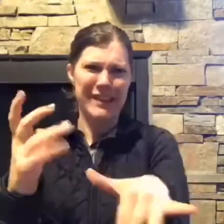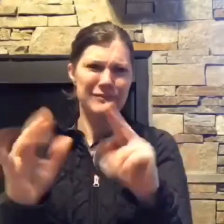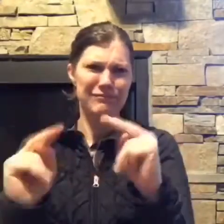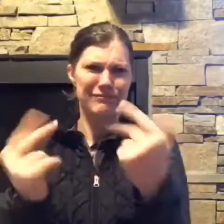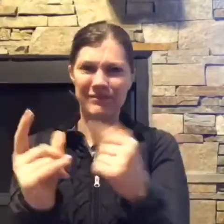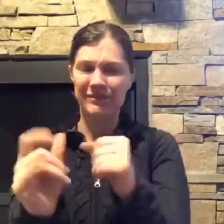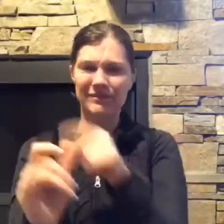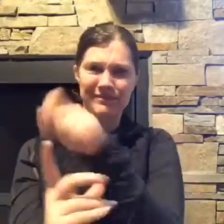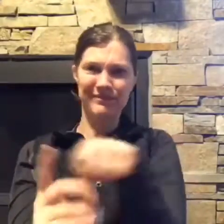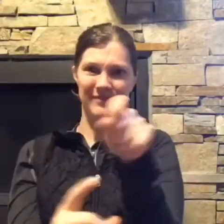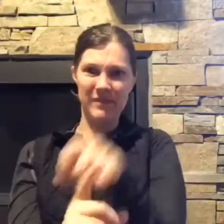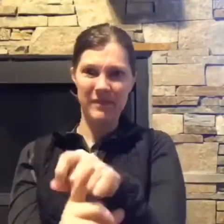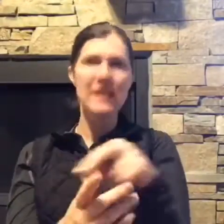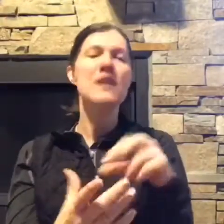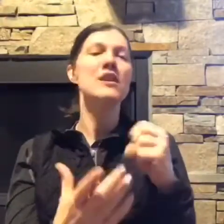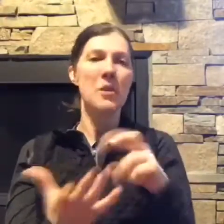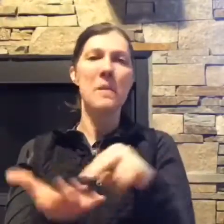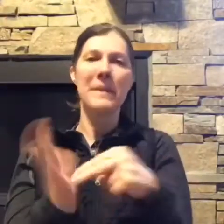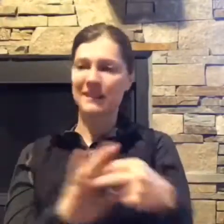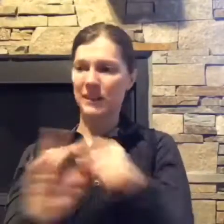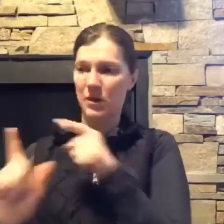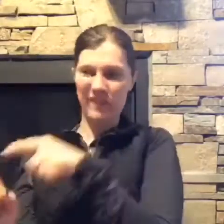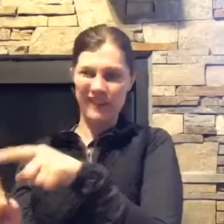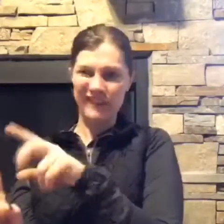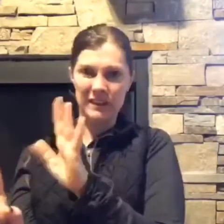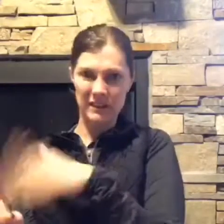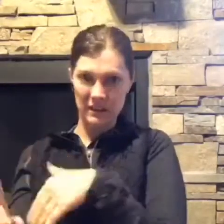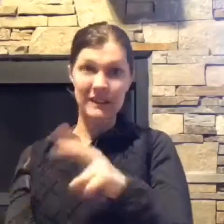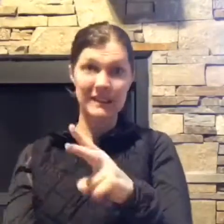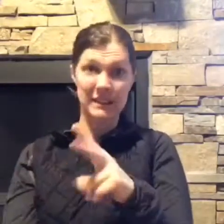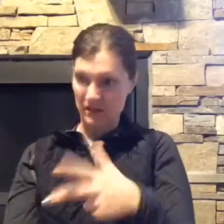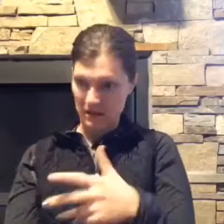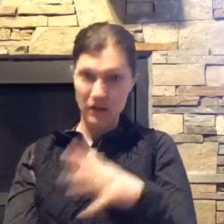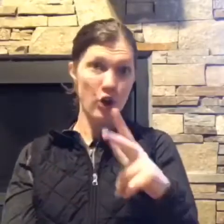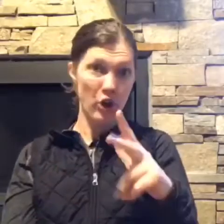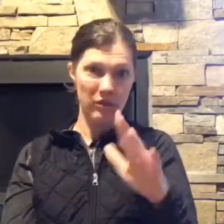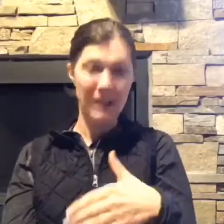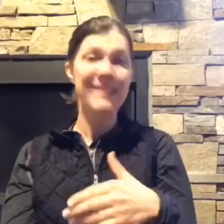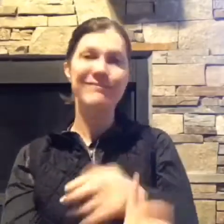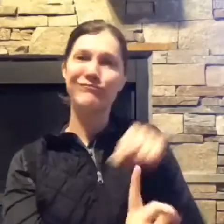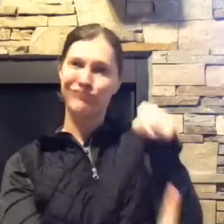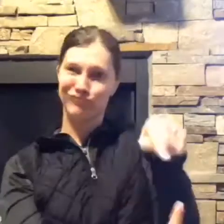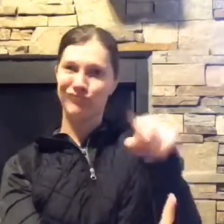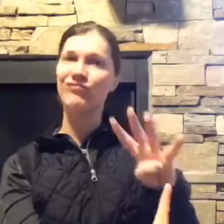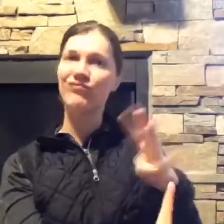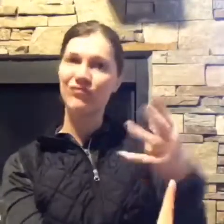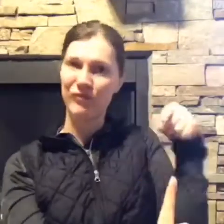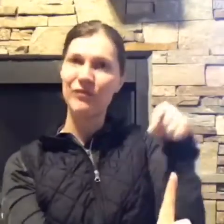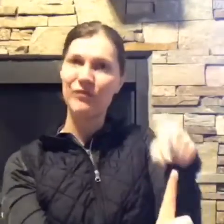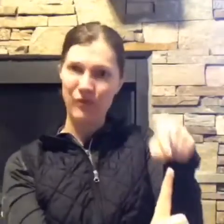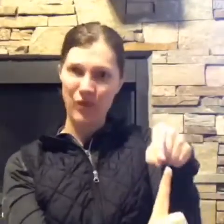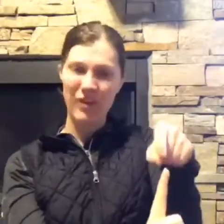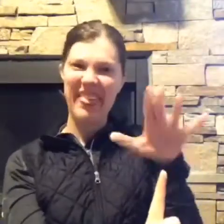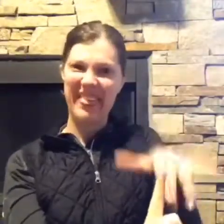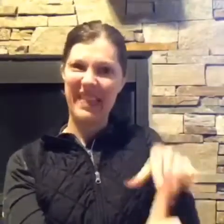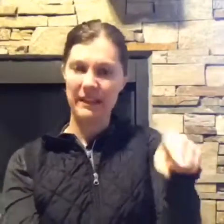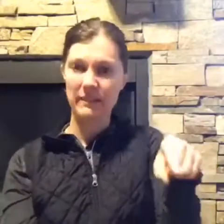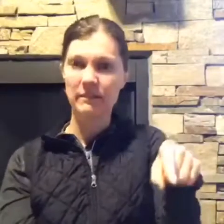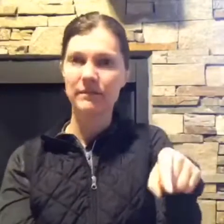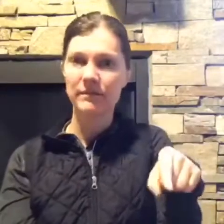also negative because this parabola moved down. It moved down and it's upside down, so it must be that one there. So